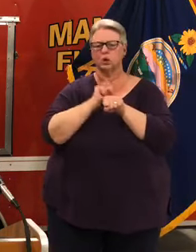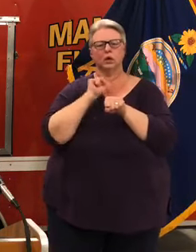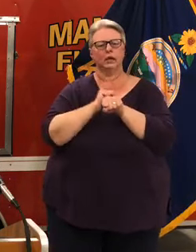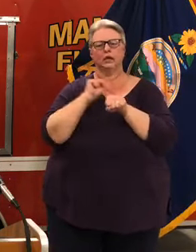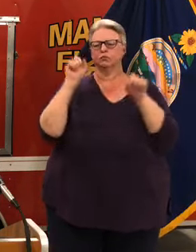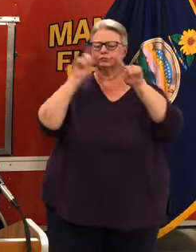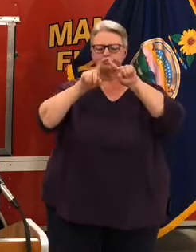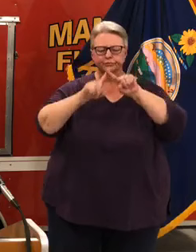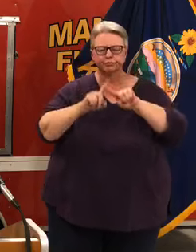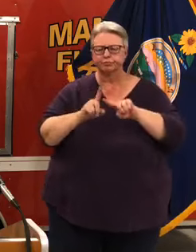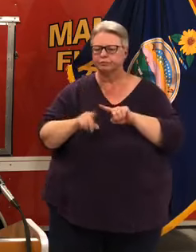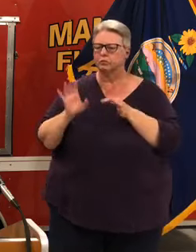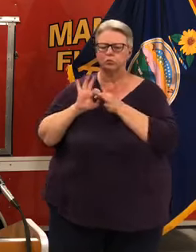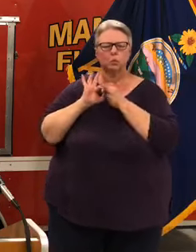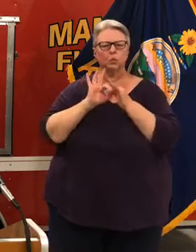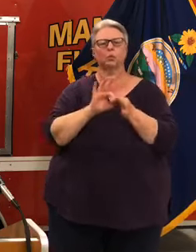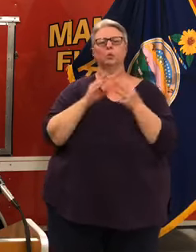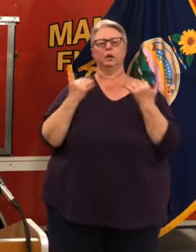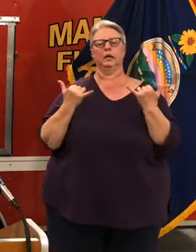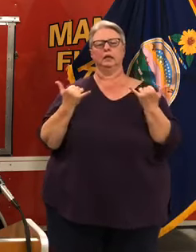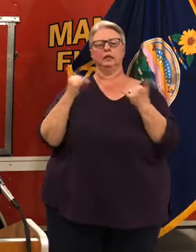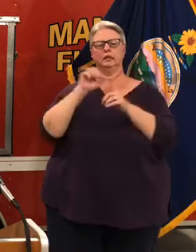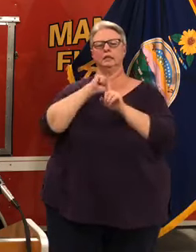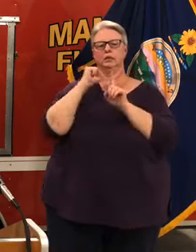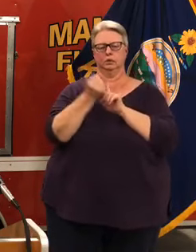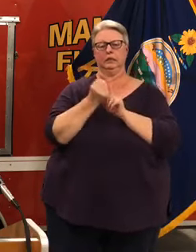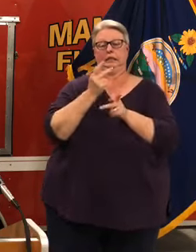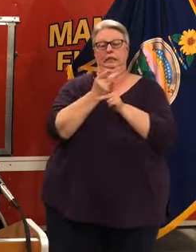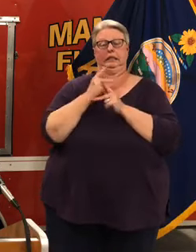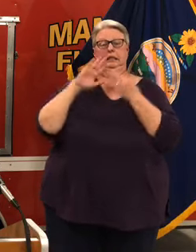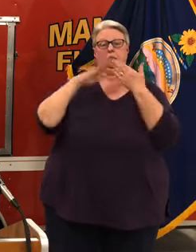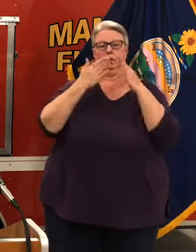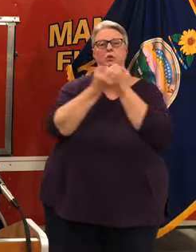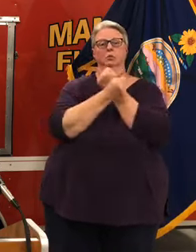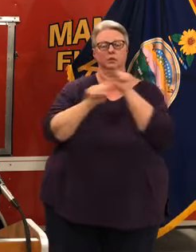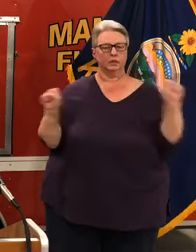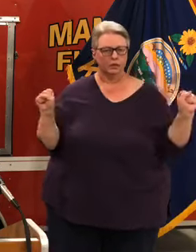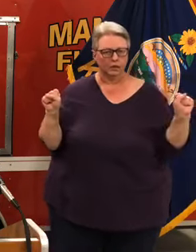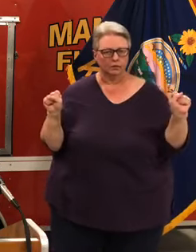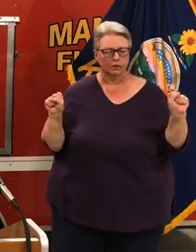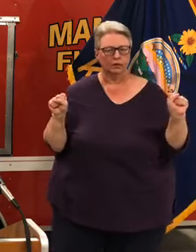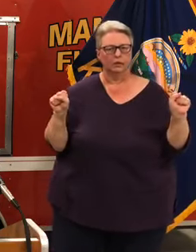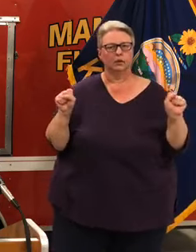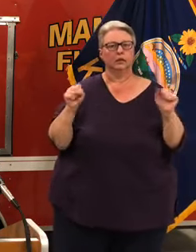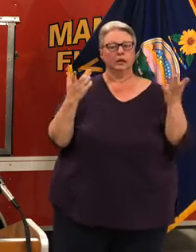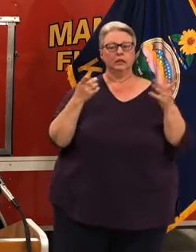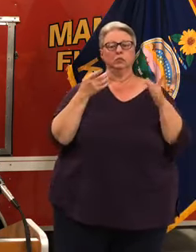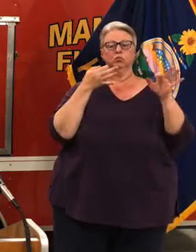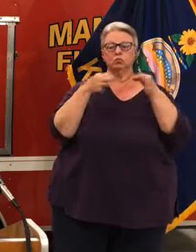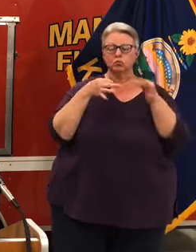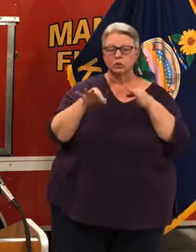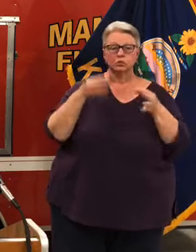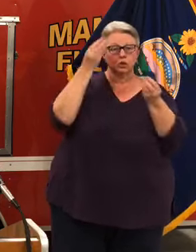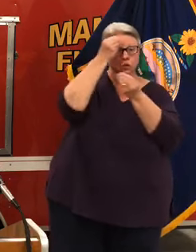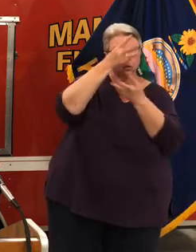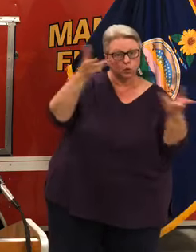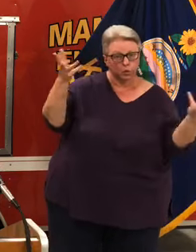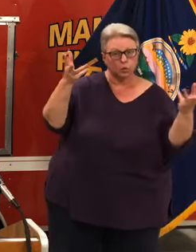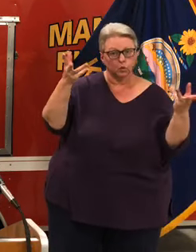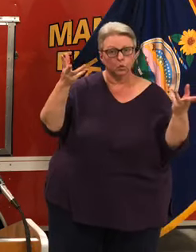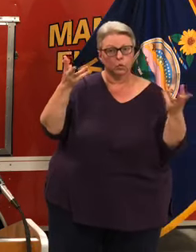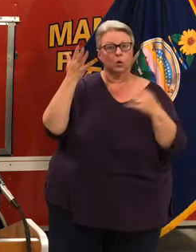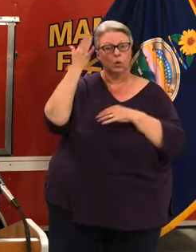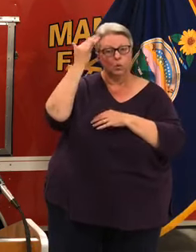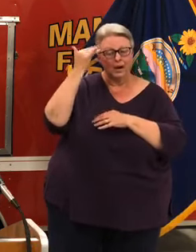to help keep our community as safe as possible, and the instructions that we've given are in order to keep our community as safe